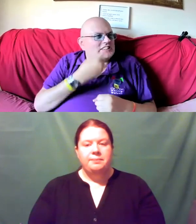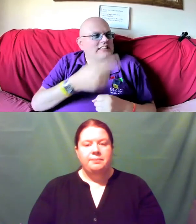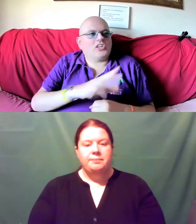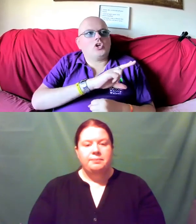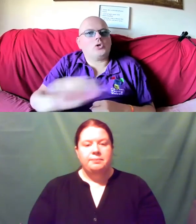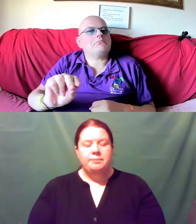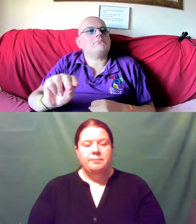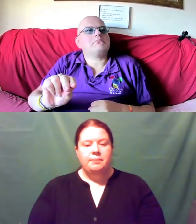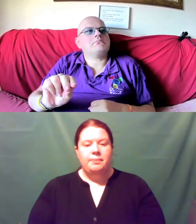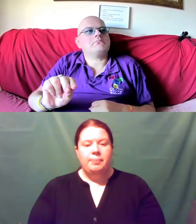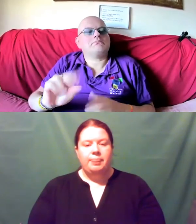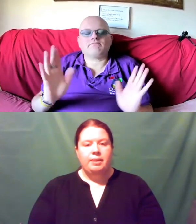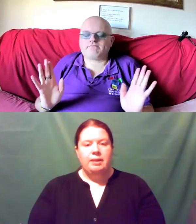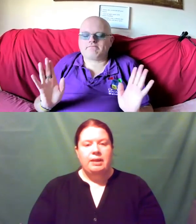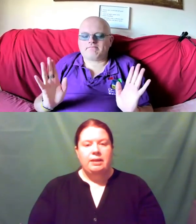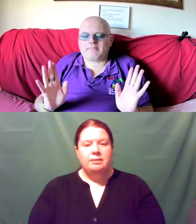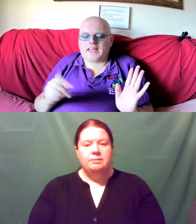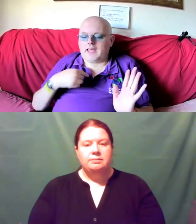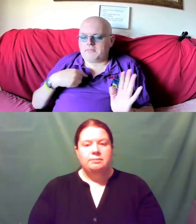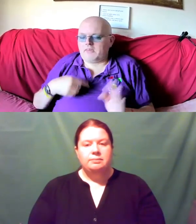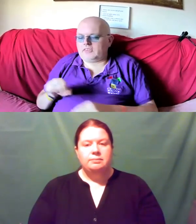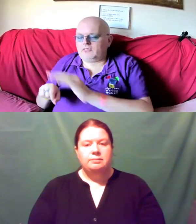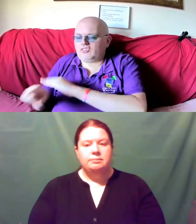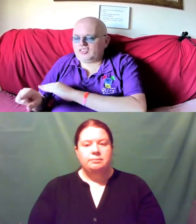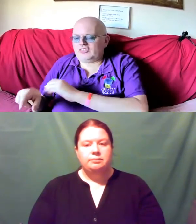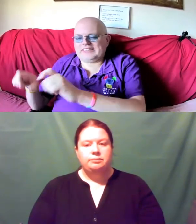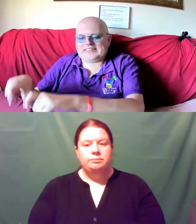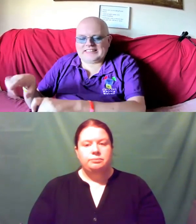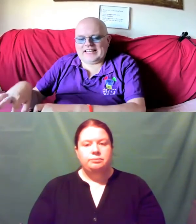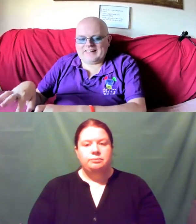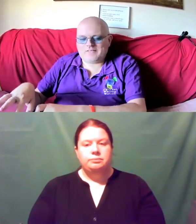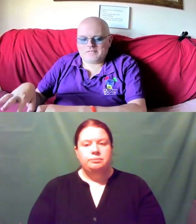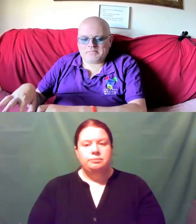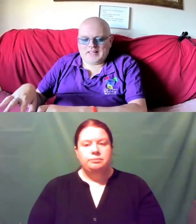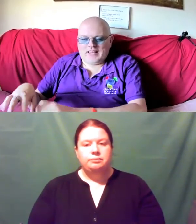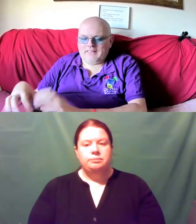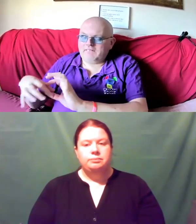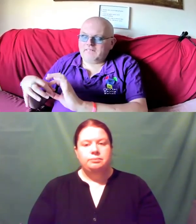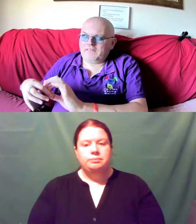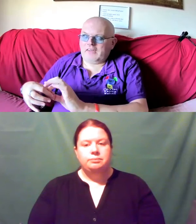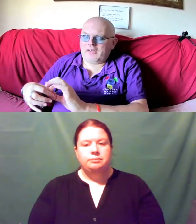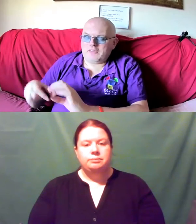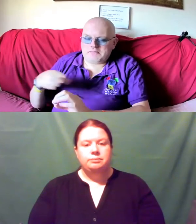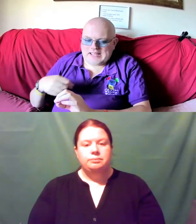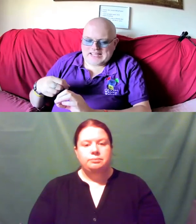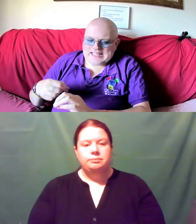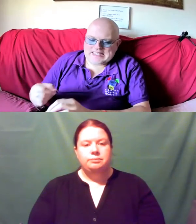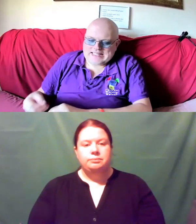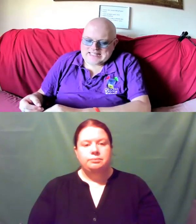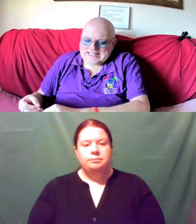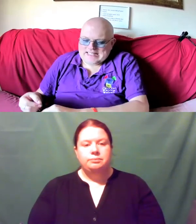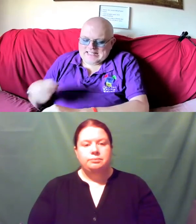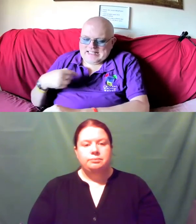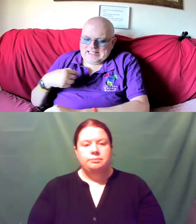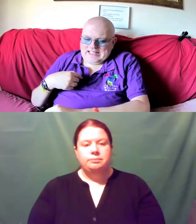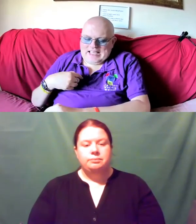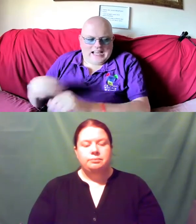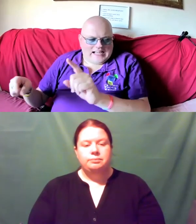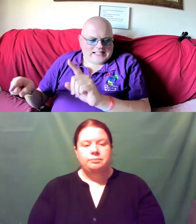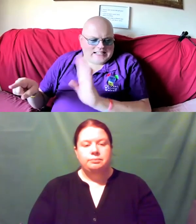did have a moment where I was on retreat, and it was in an early stage of my relationship with Warren, where I actually did have the